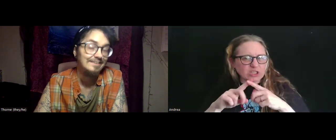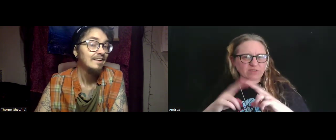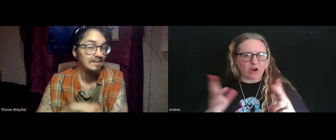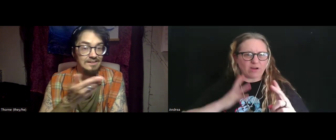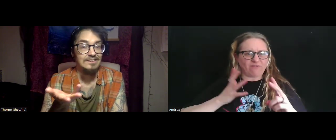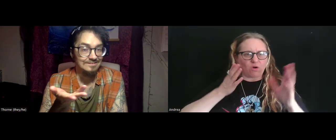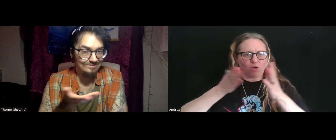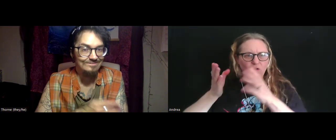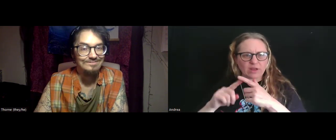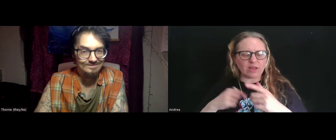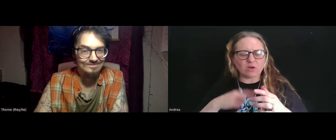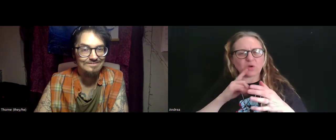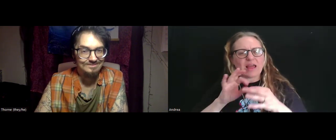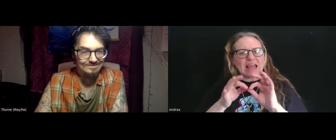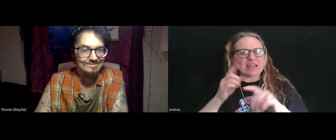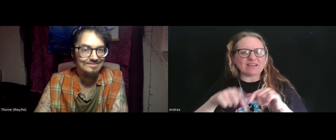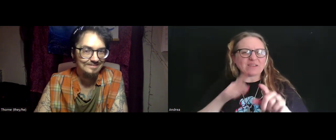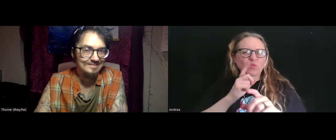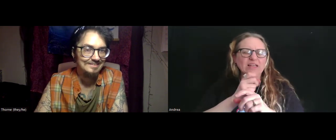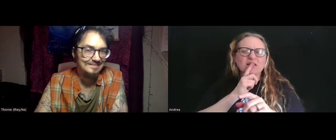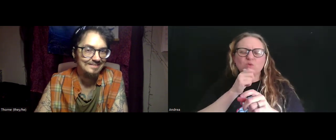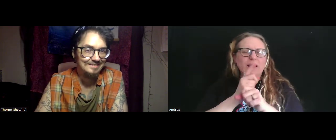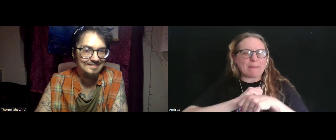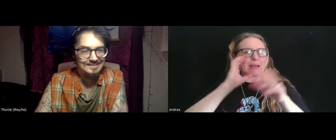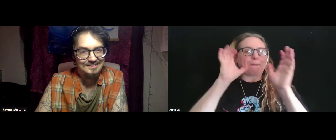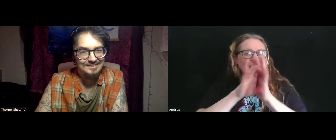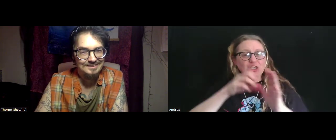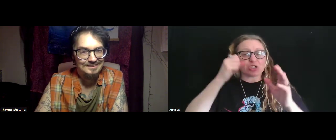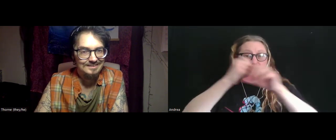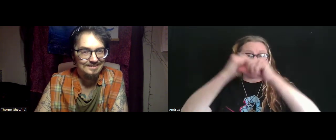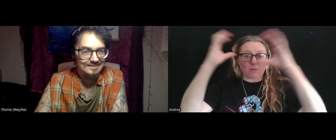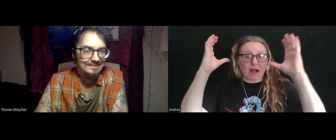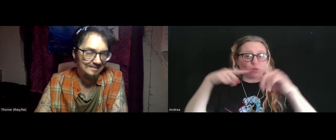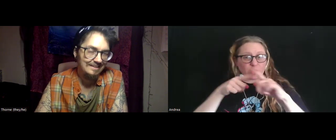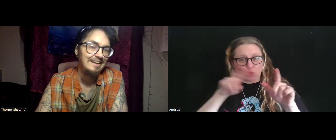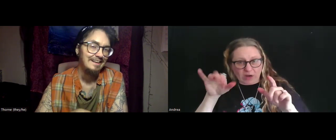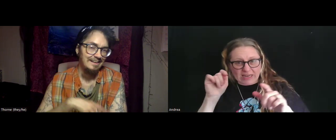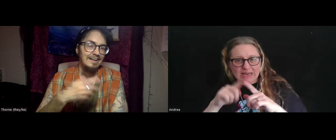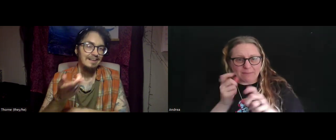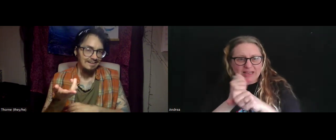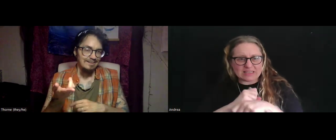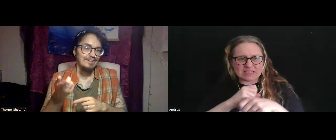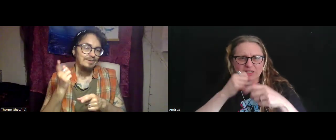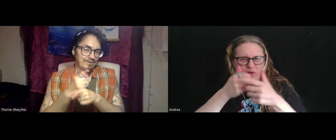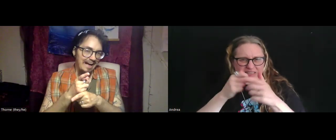is very formal, and so it doesn't really make pictures in your mind when you read it. It makes, it's like